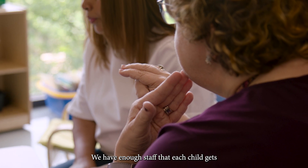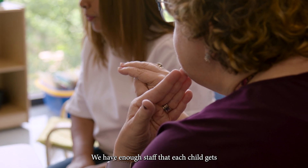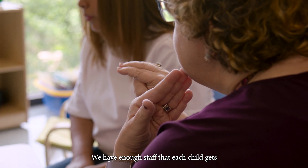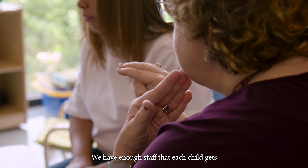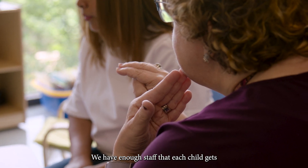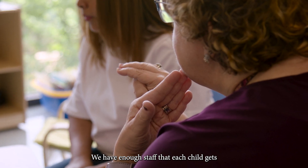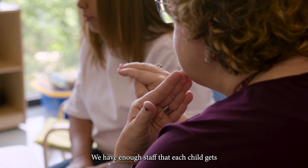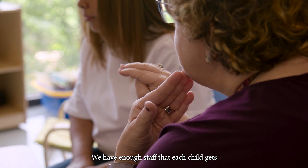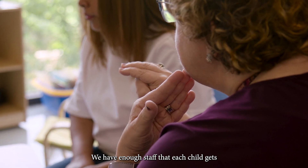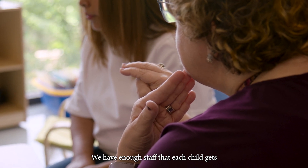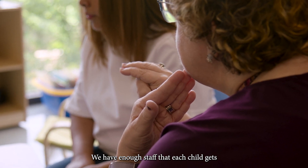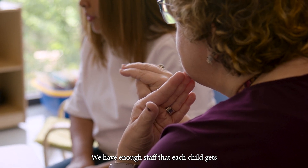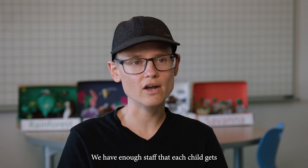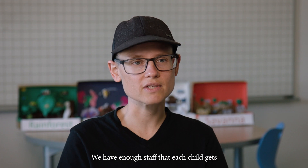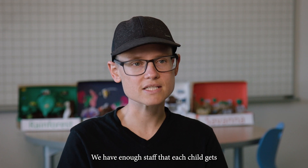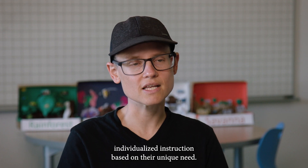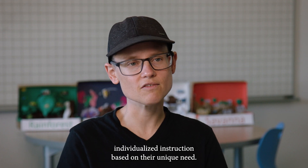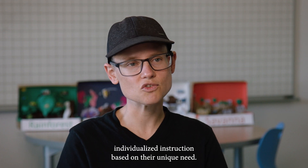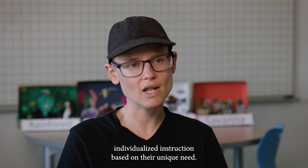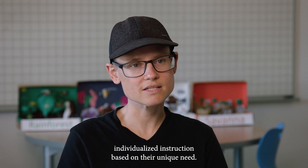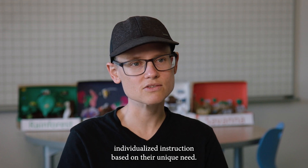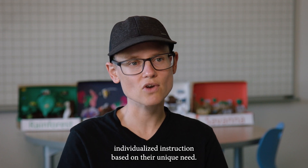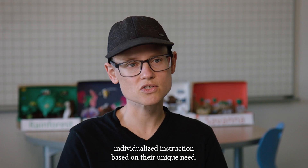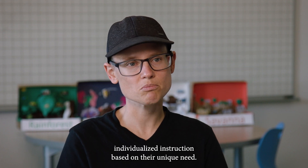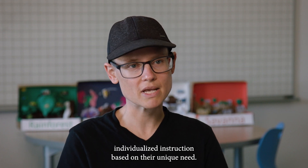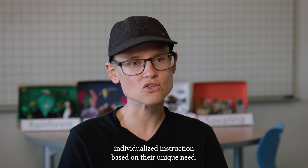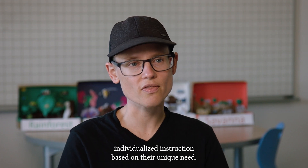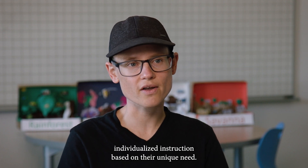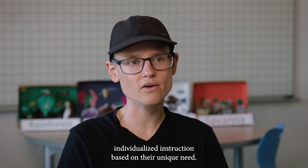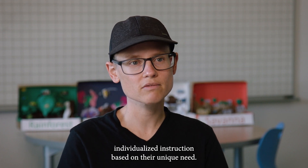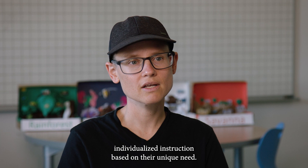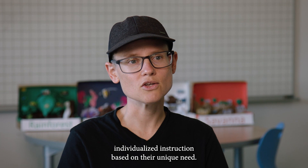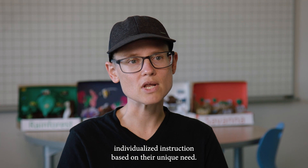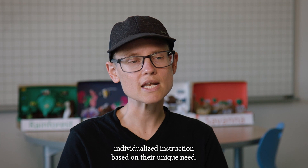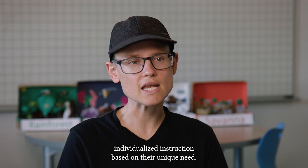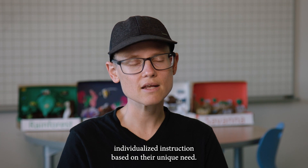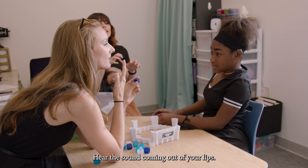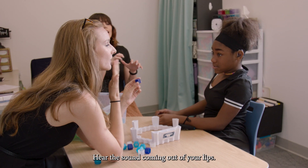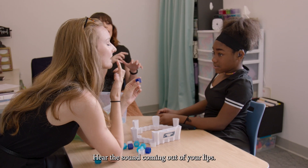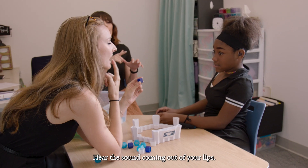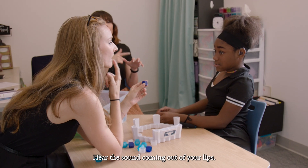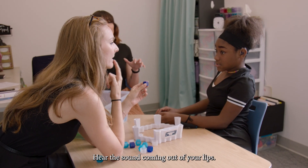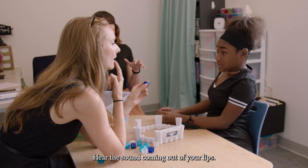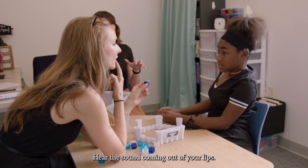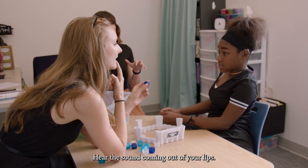We have enough staff that each child gets individualized instruction based on their unique need.